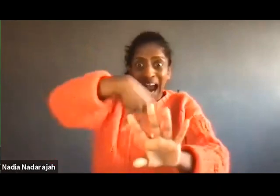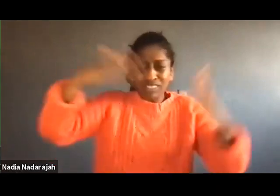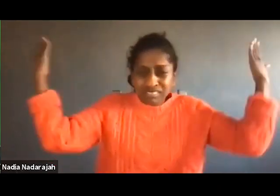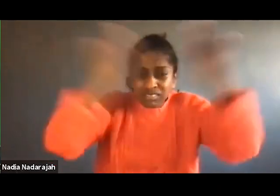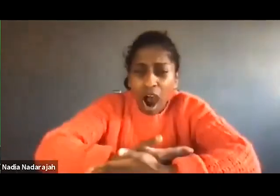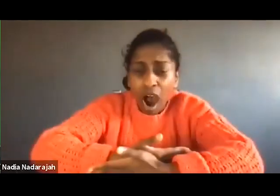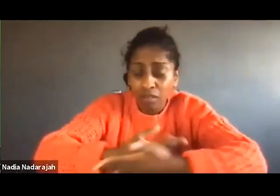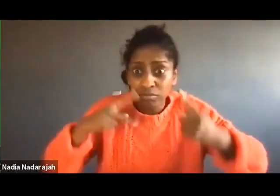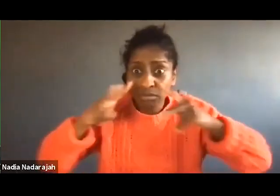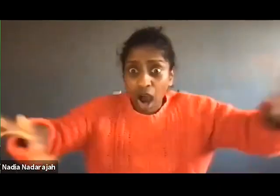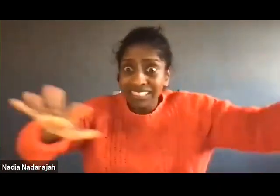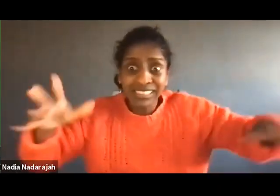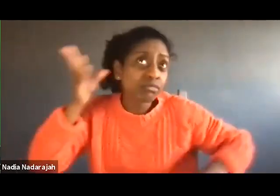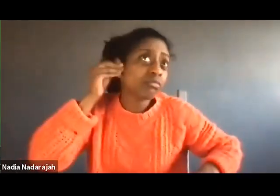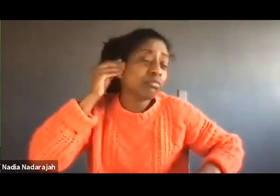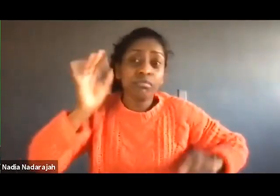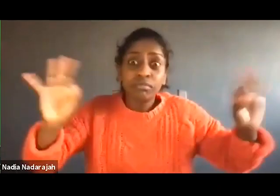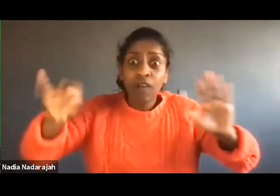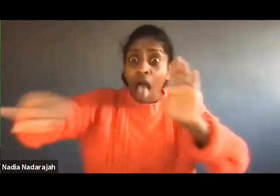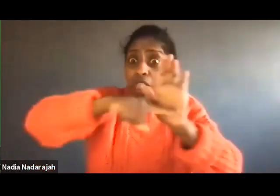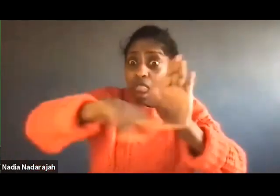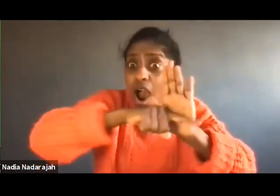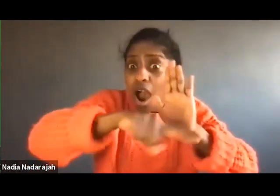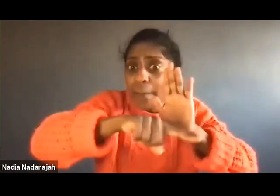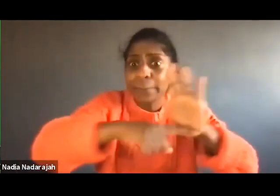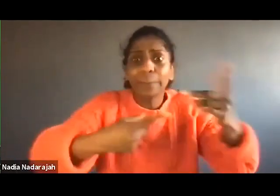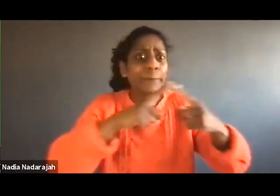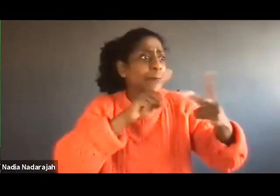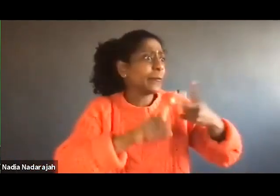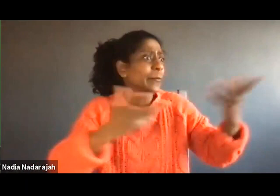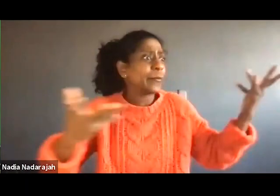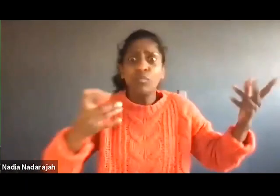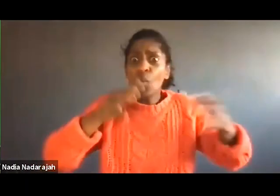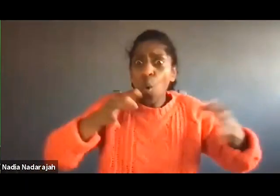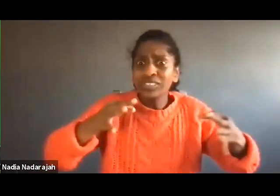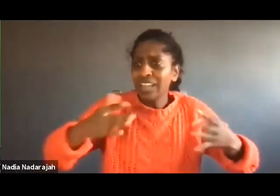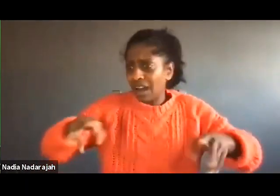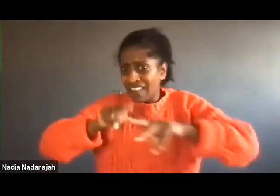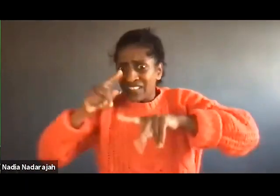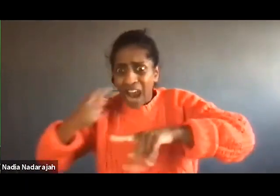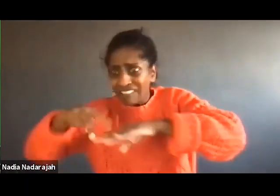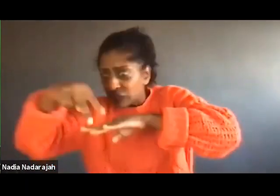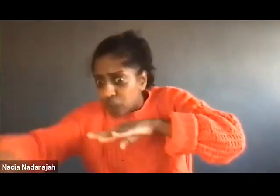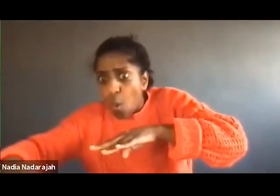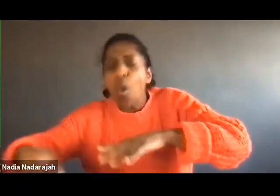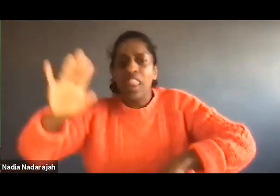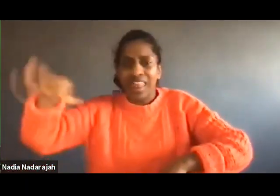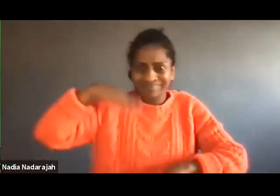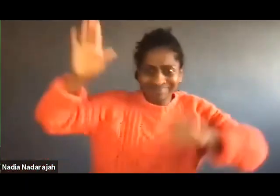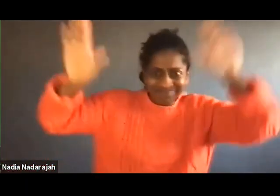And also, as I say, deaf awareness. When you're working backstage, it's completely pitch black. You need to work